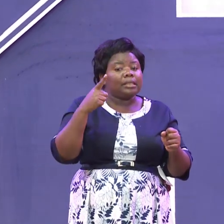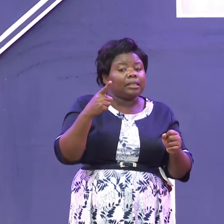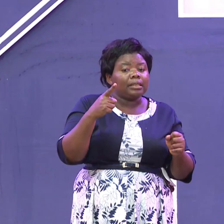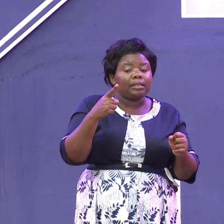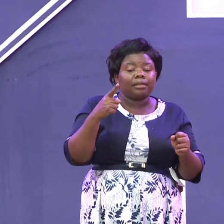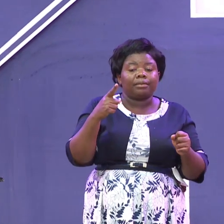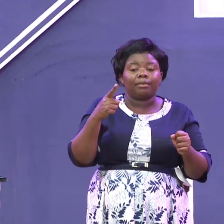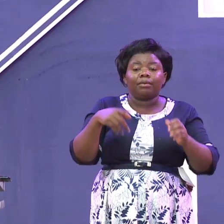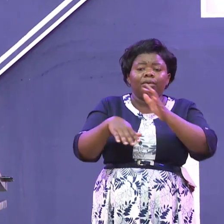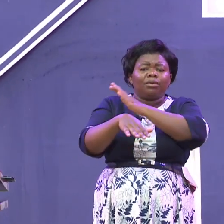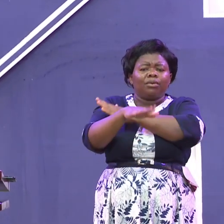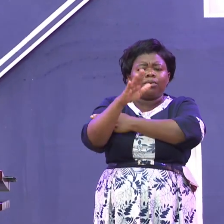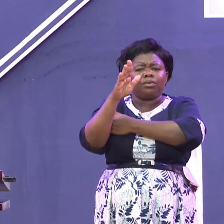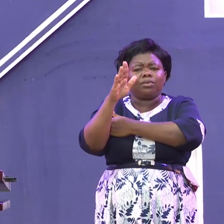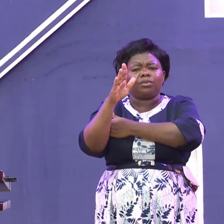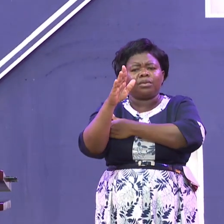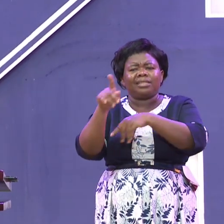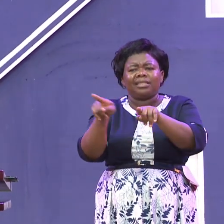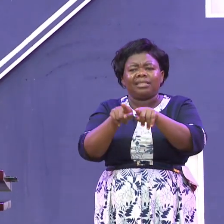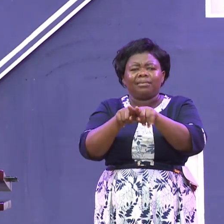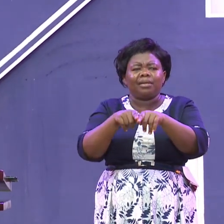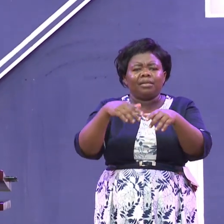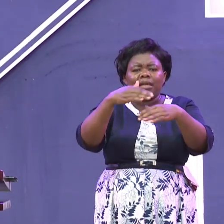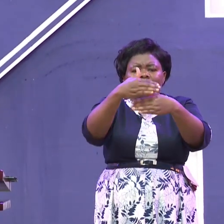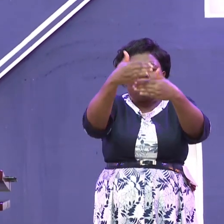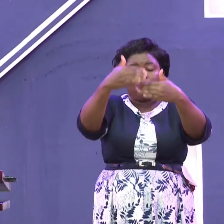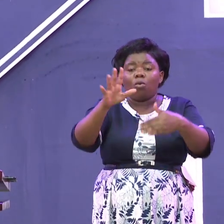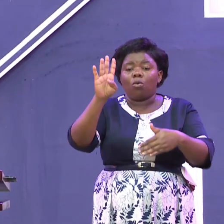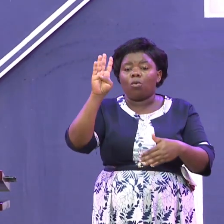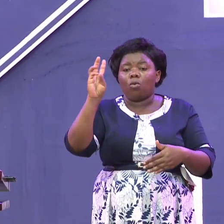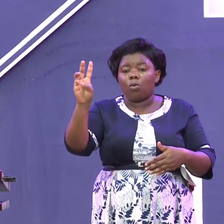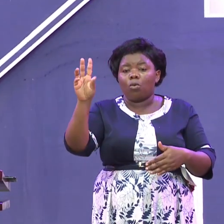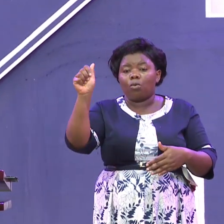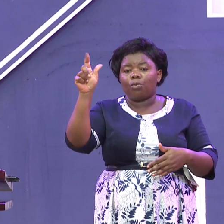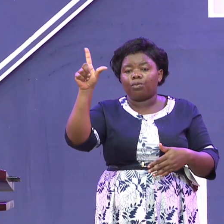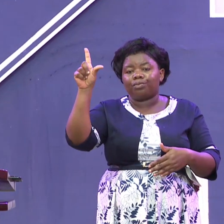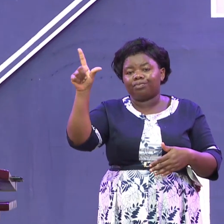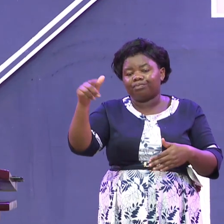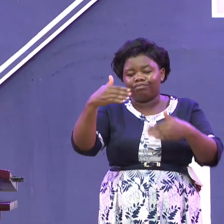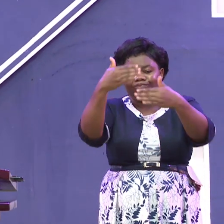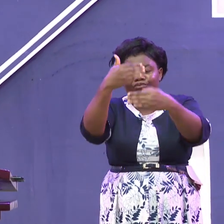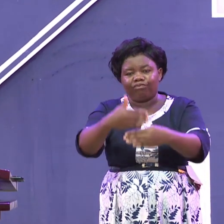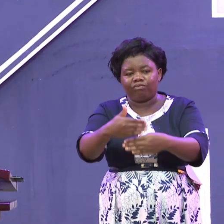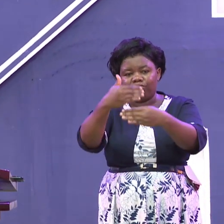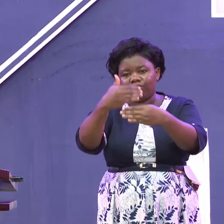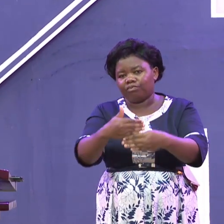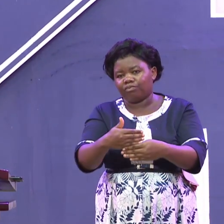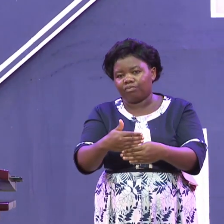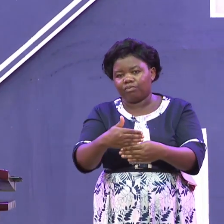ekigo abeera bugwe nga bwe mulaba ekikomera kino. He considers him as a fortress. A fortress is like a